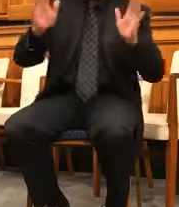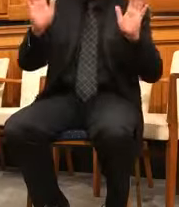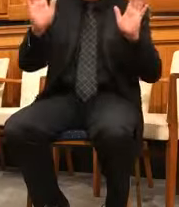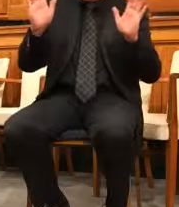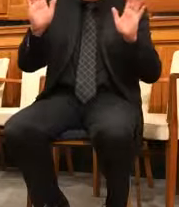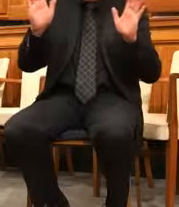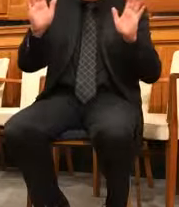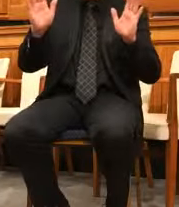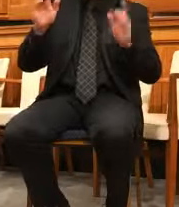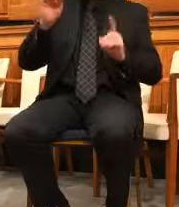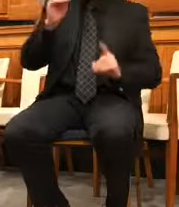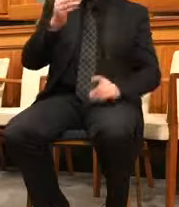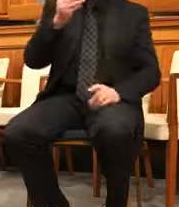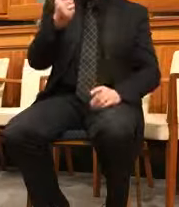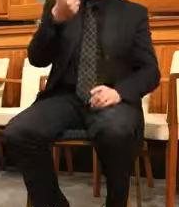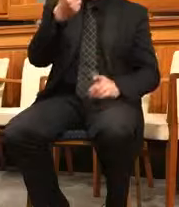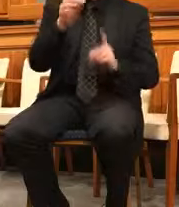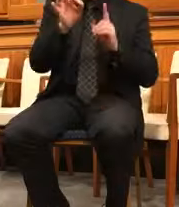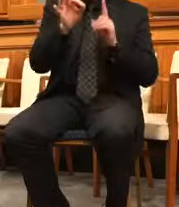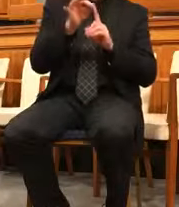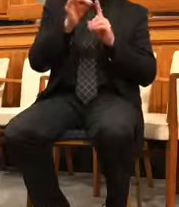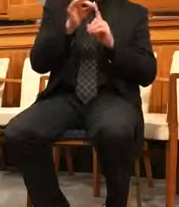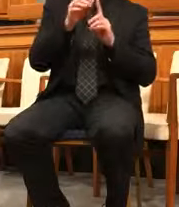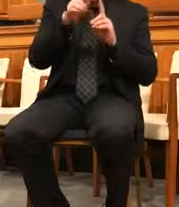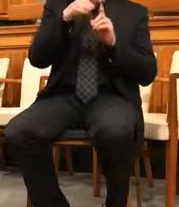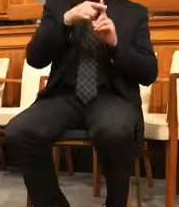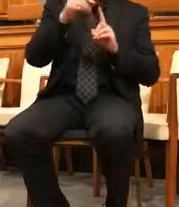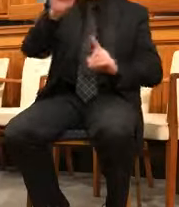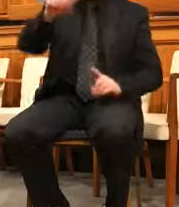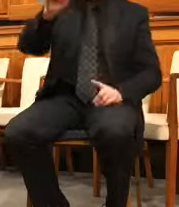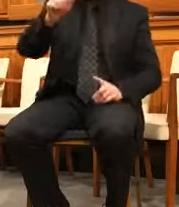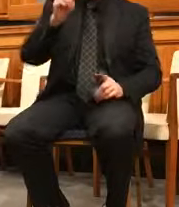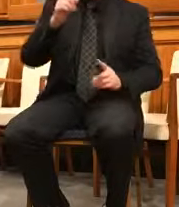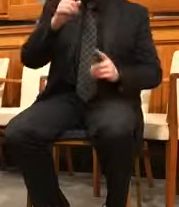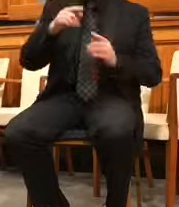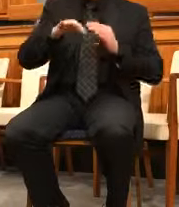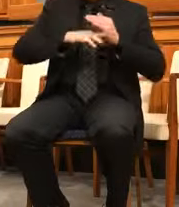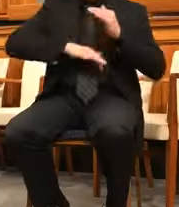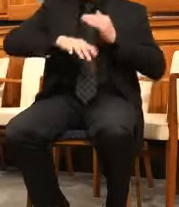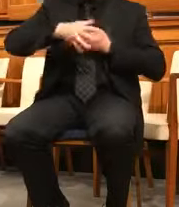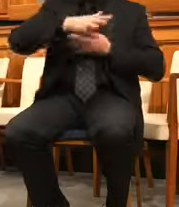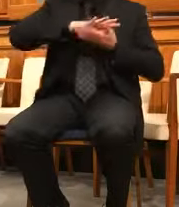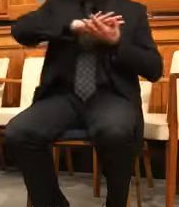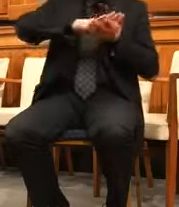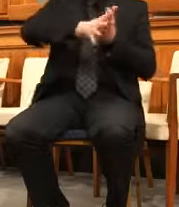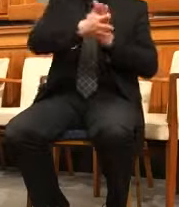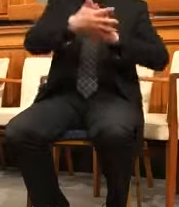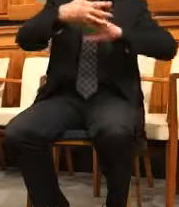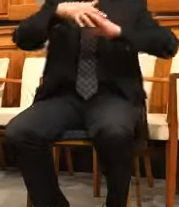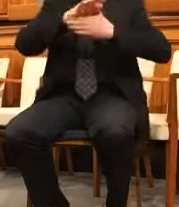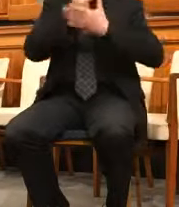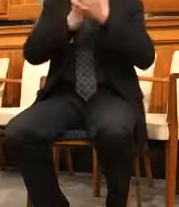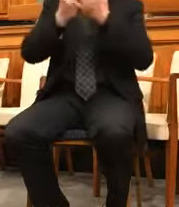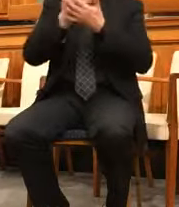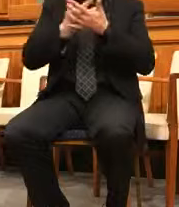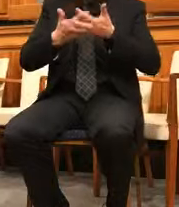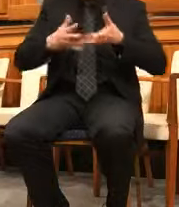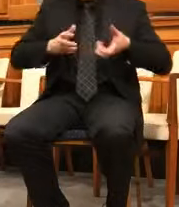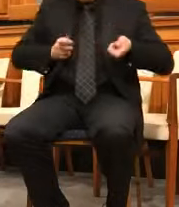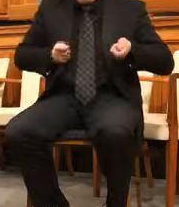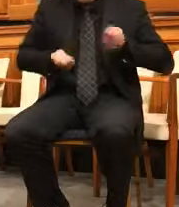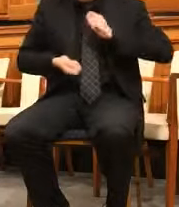grace. But nevertheless, human nature is still a mess and corrupted and